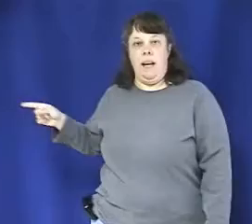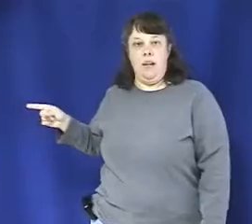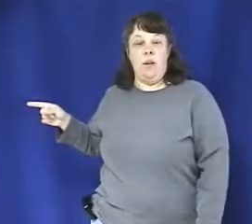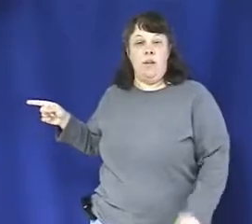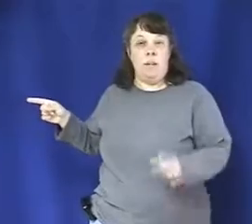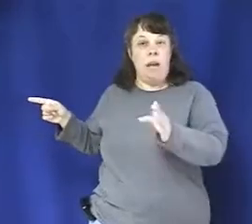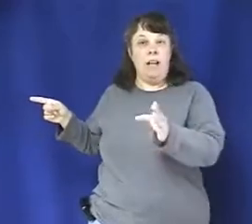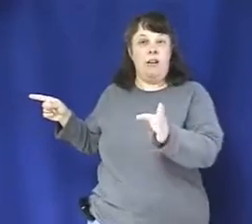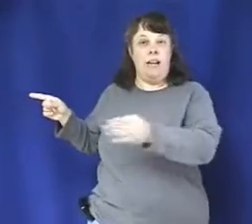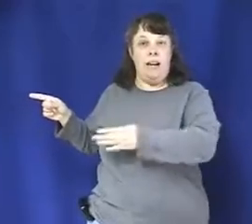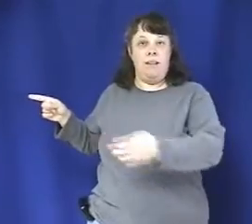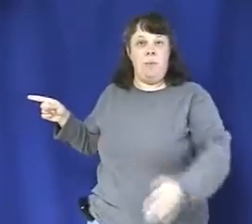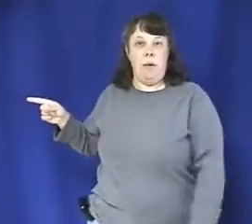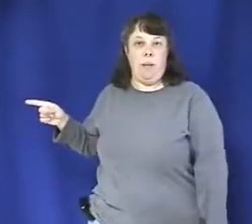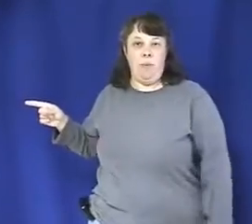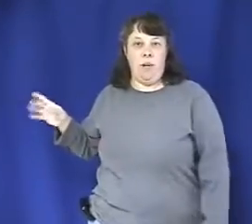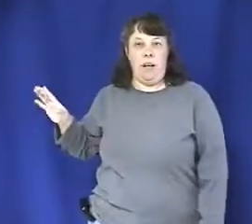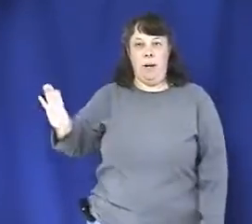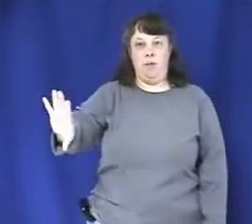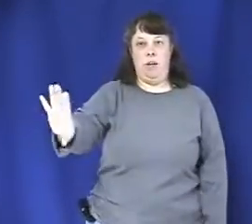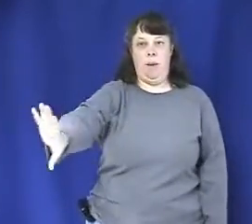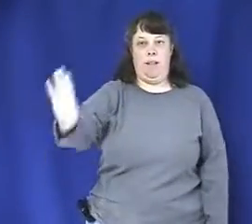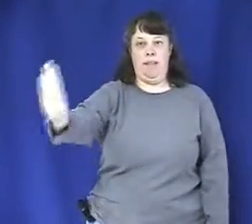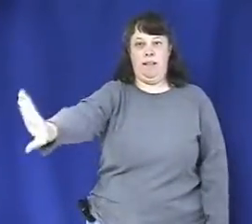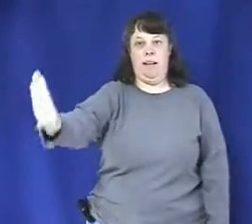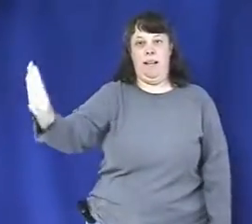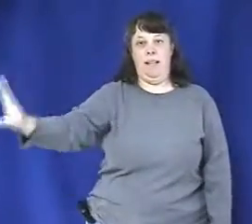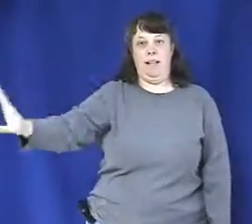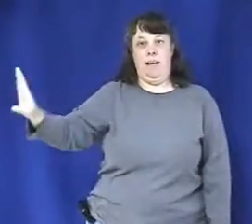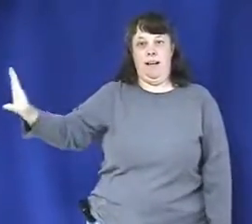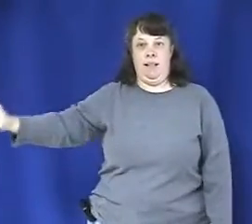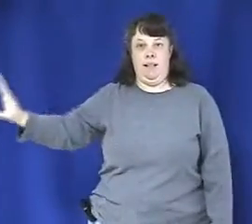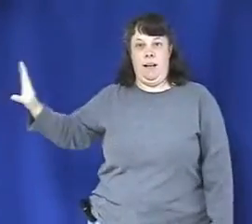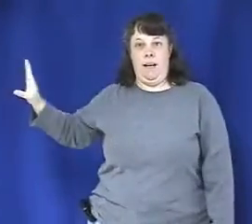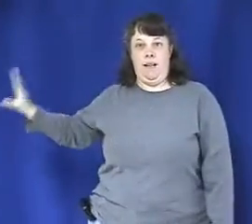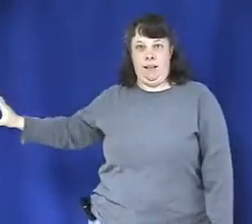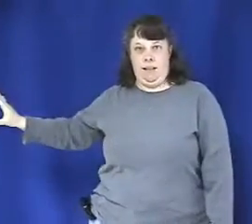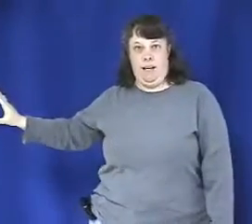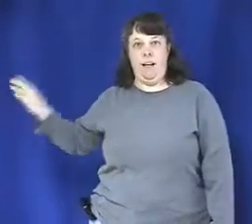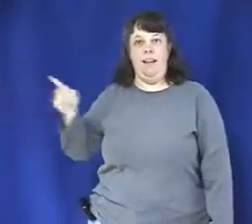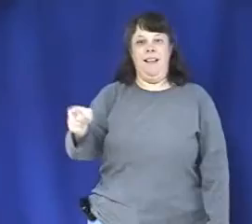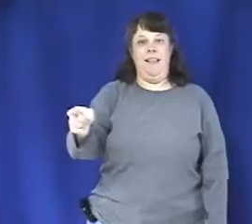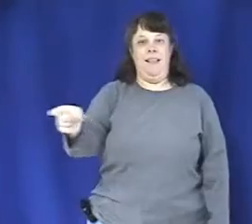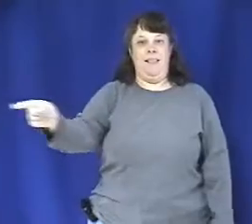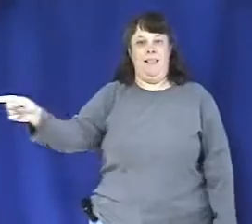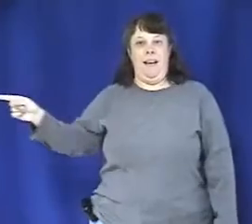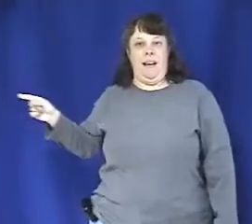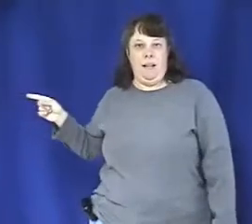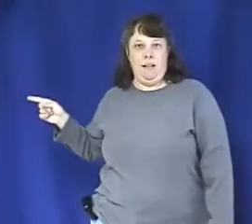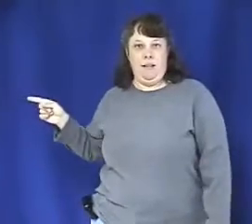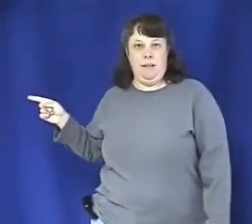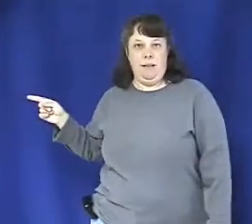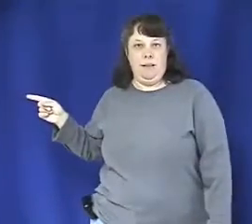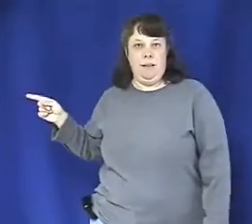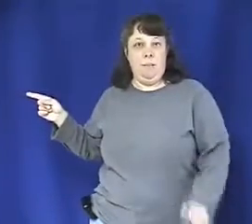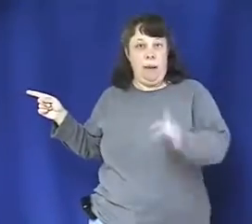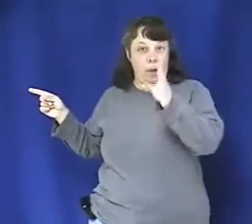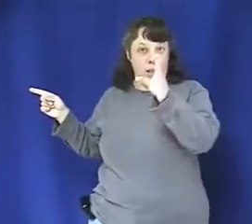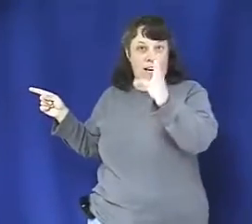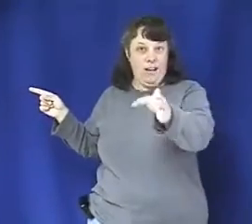They. Notice I'm not looking at the people I'm talking about. I'm talking about this guy and this guy and this guy and this guy. They. But I'm looking at